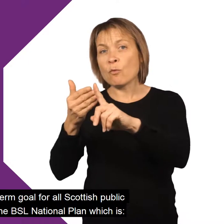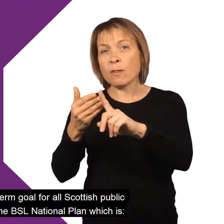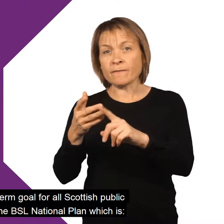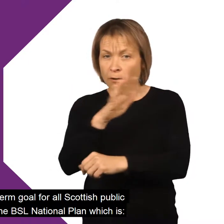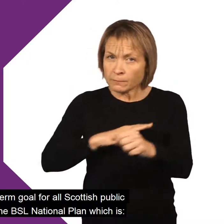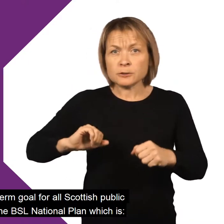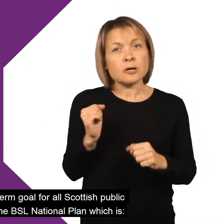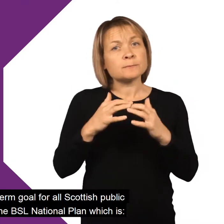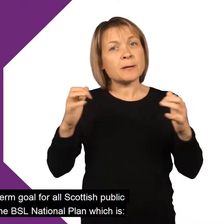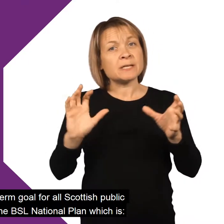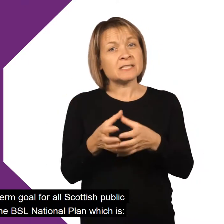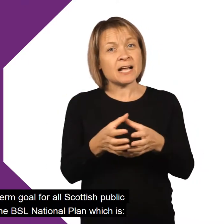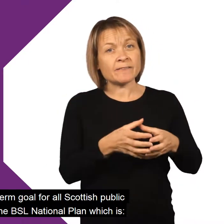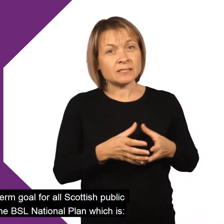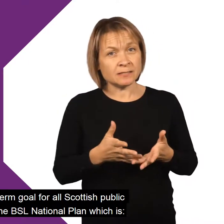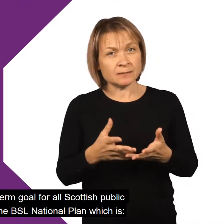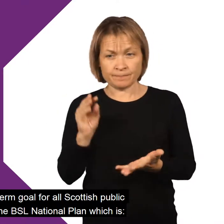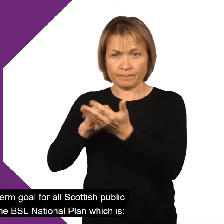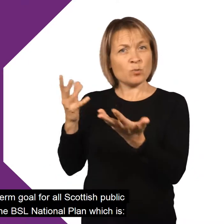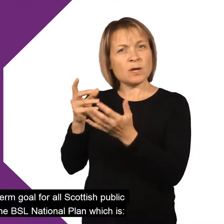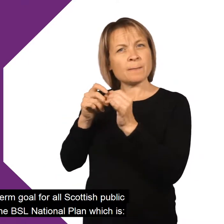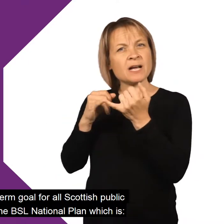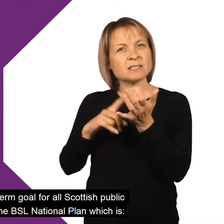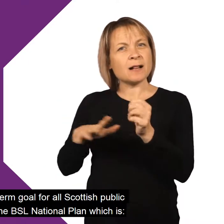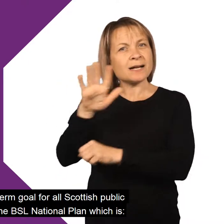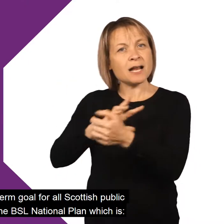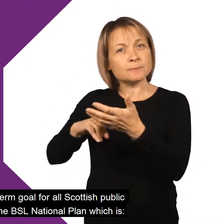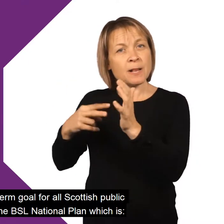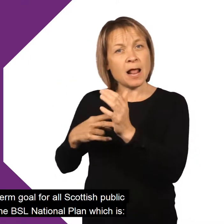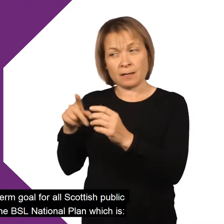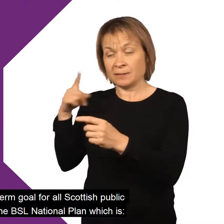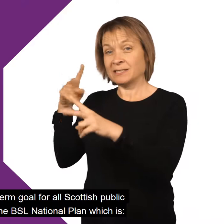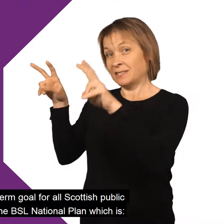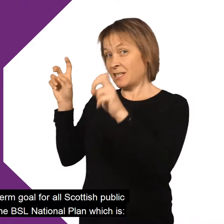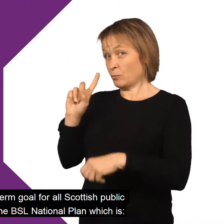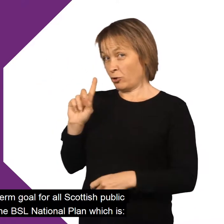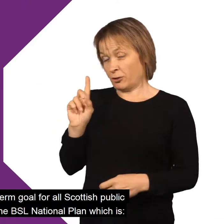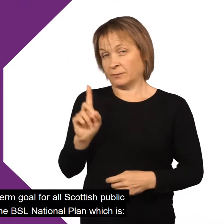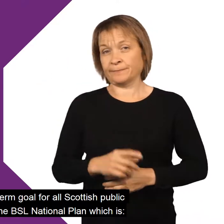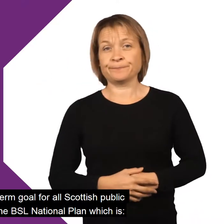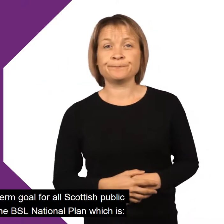goal for all Scottish public services set out in the BSL National Plan Which is